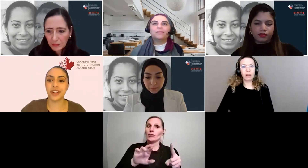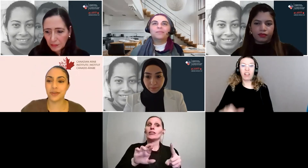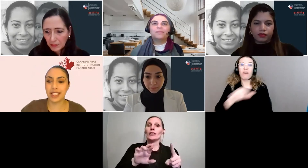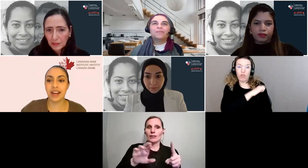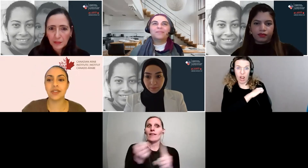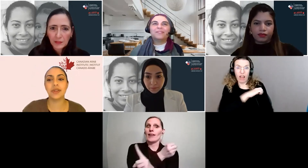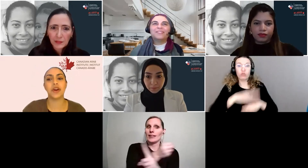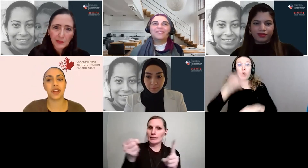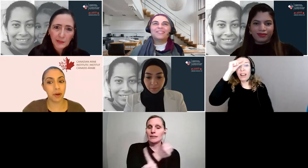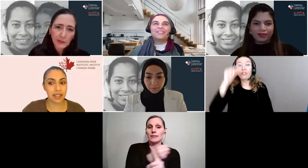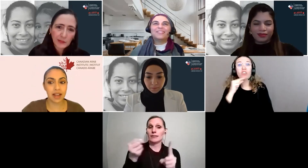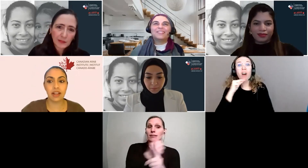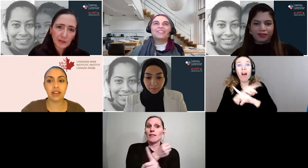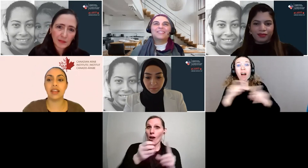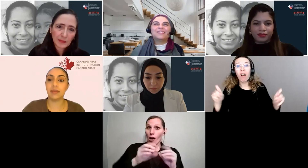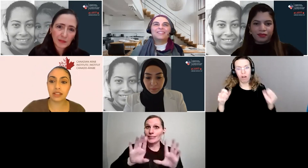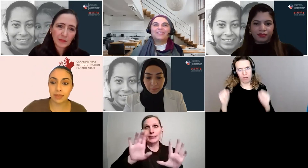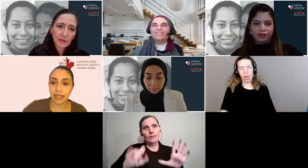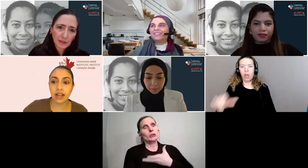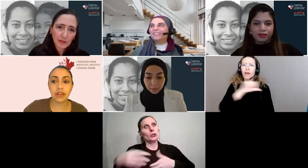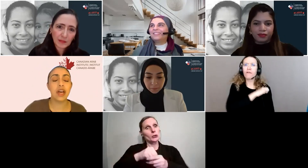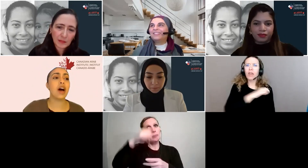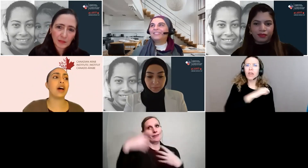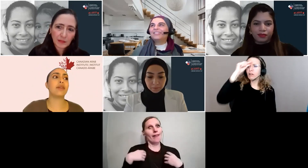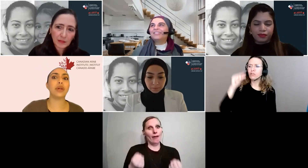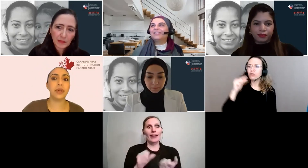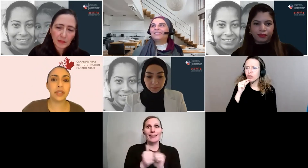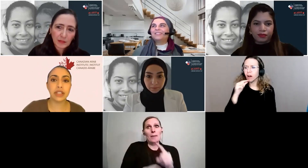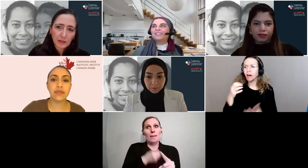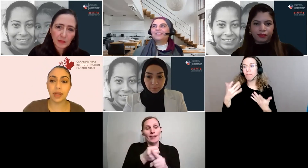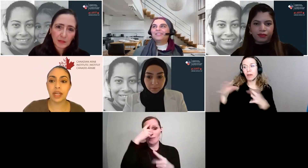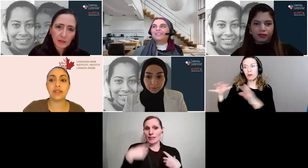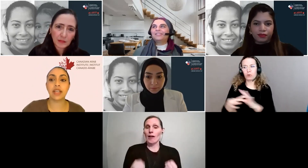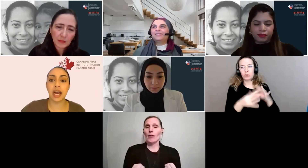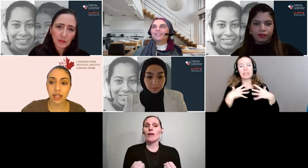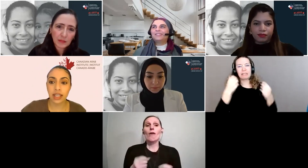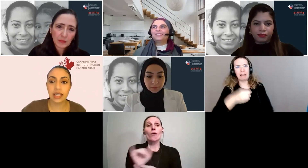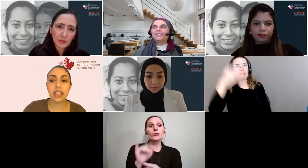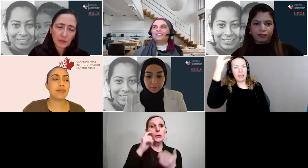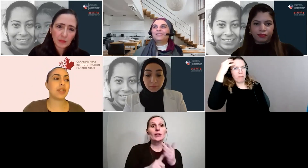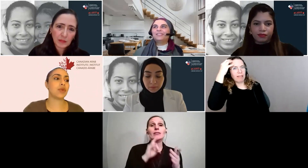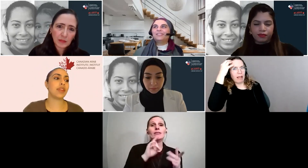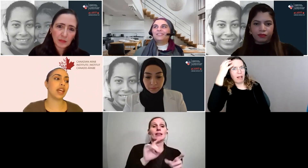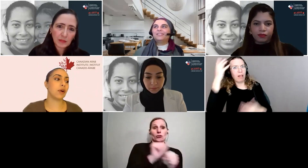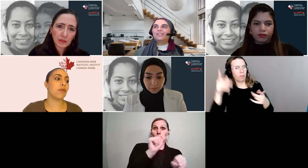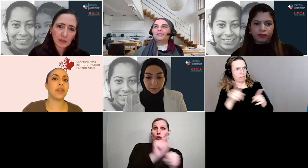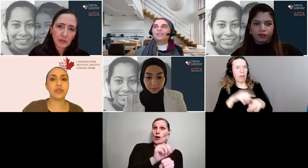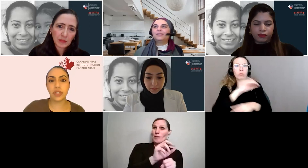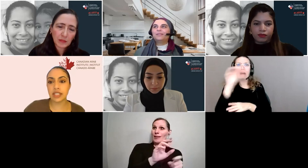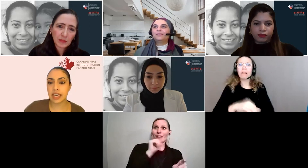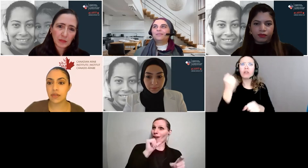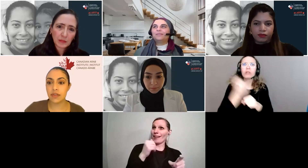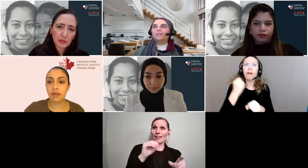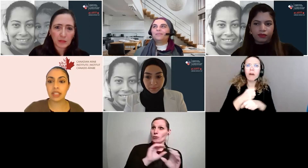about gender-based violence without talking about mental health and the impact of mental health. Unemployment rates for women have skyrocketed because we're thinking about mothers